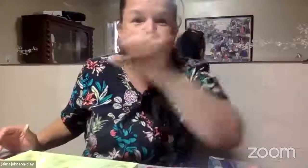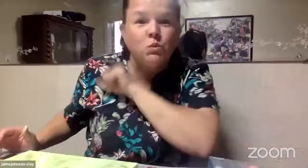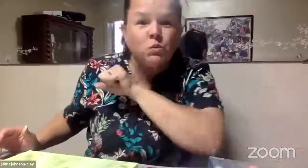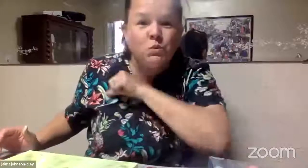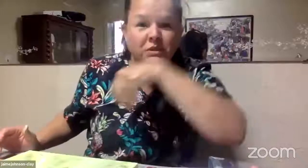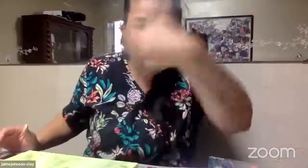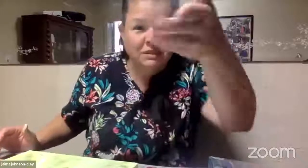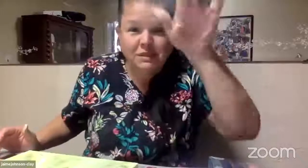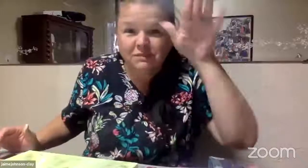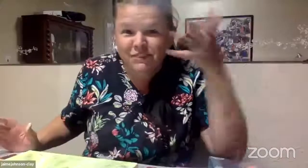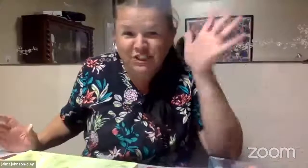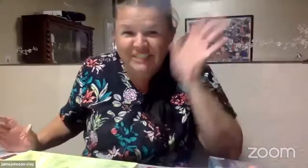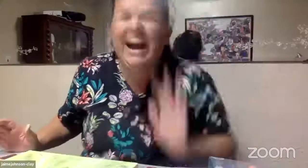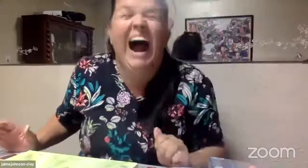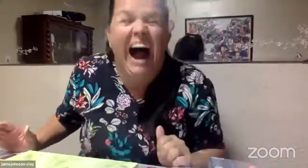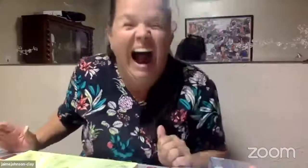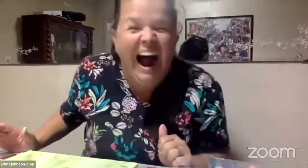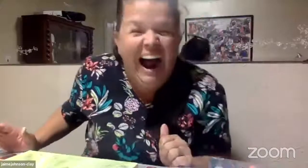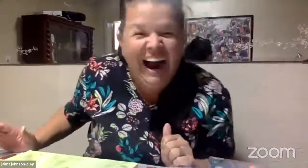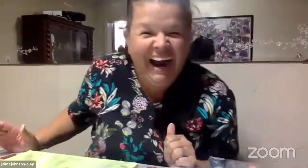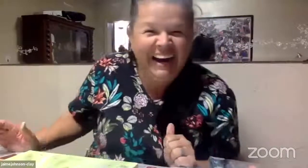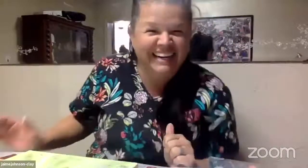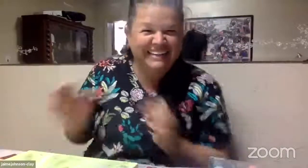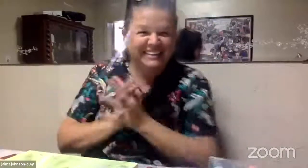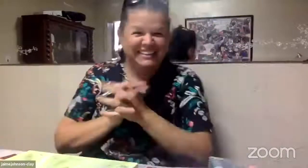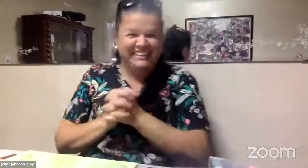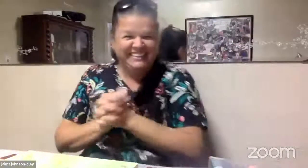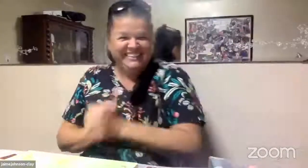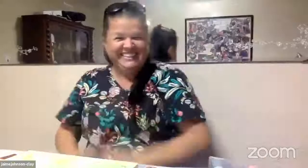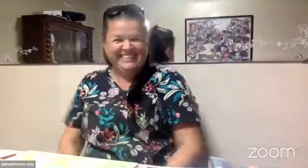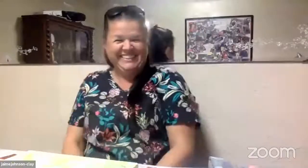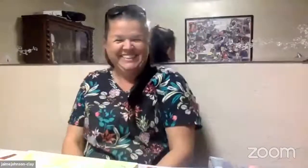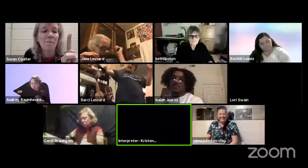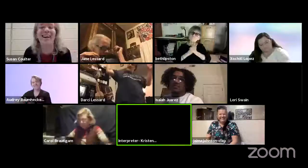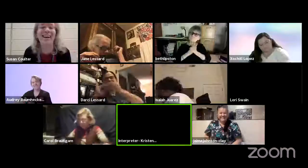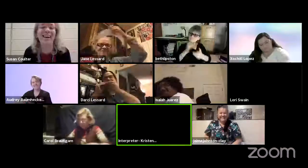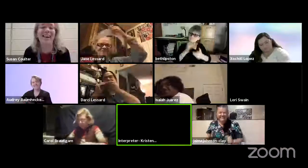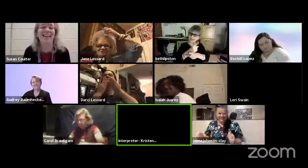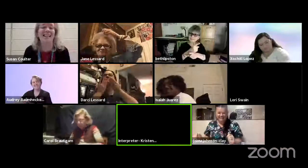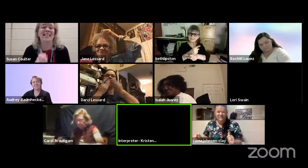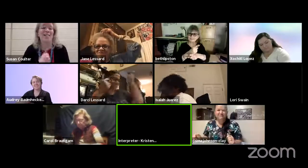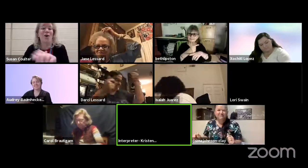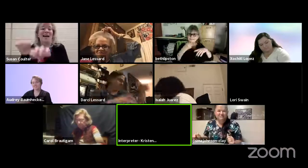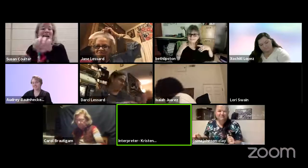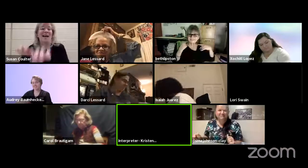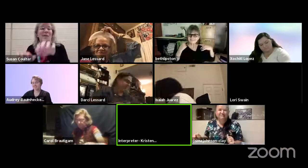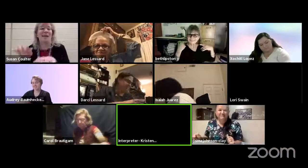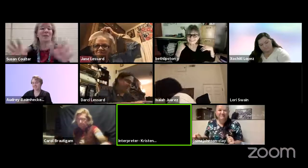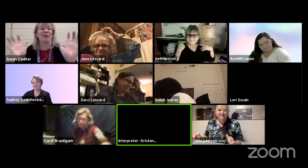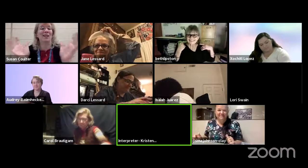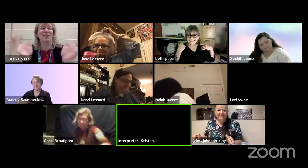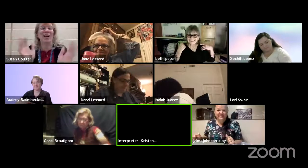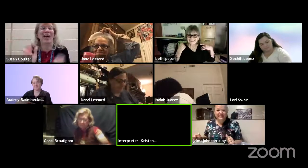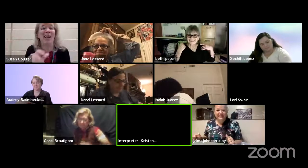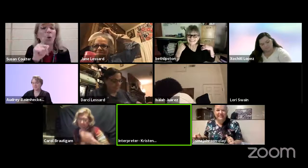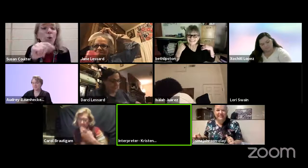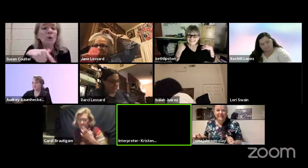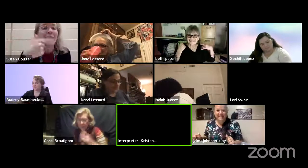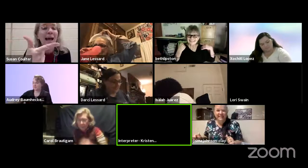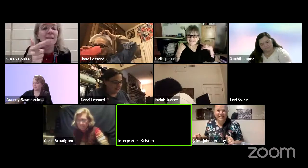Susan, your turn. Susan. Me? Oh, sorry. I was typing. I was